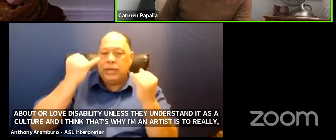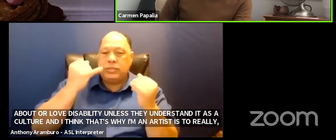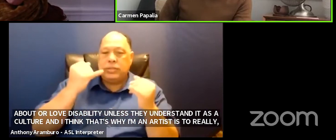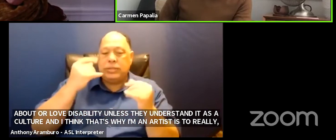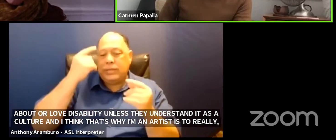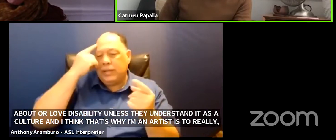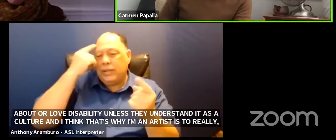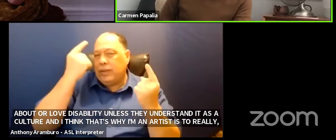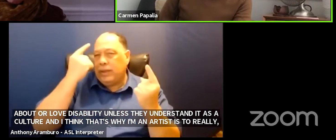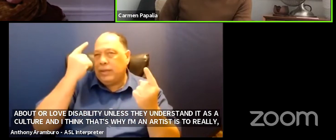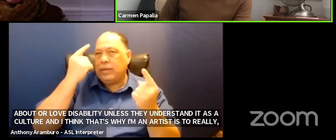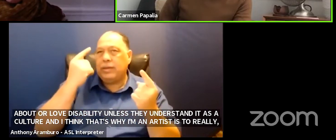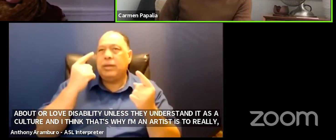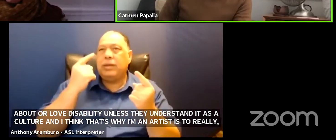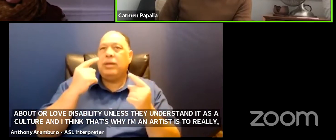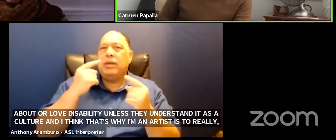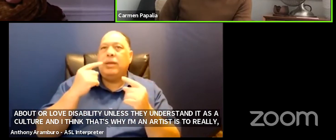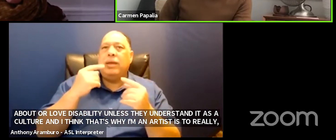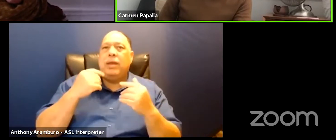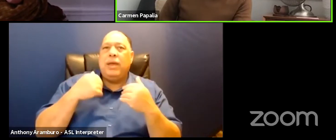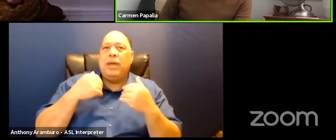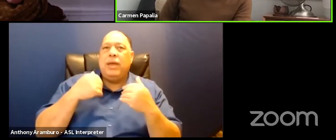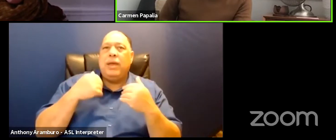and really have us like